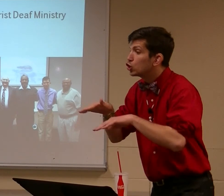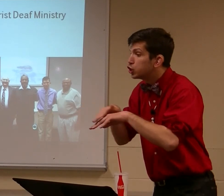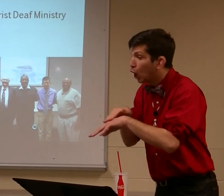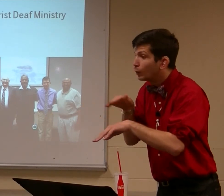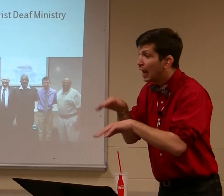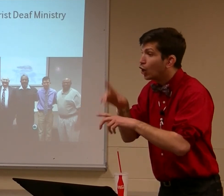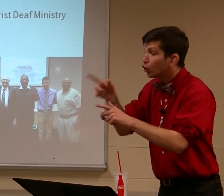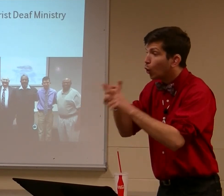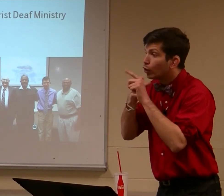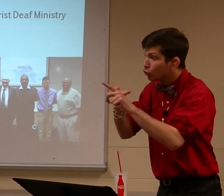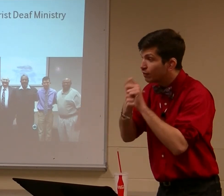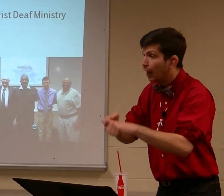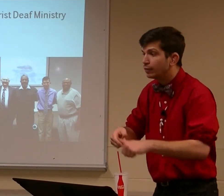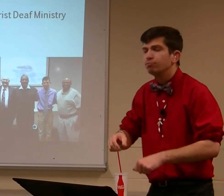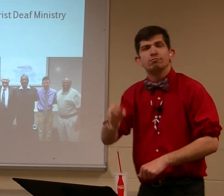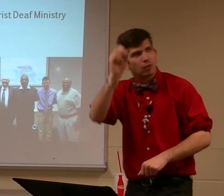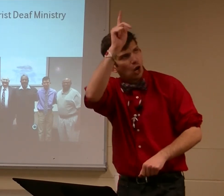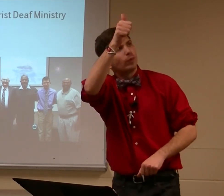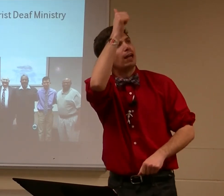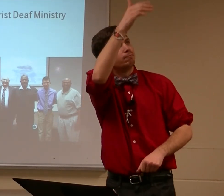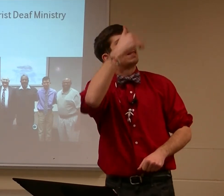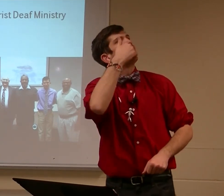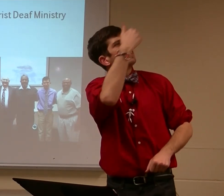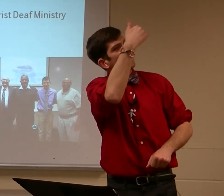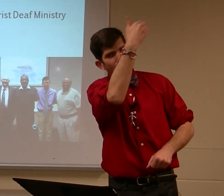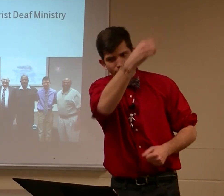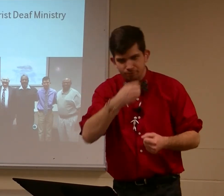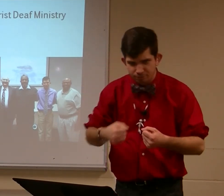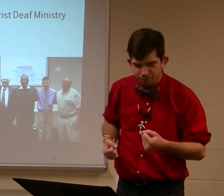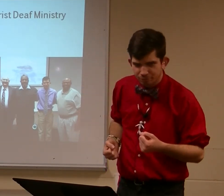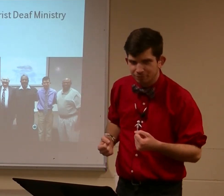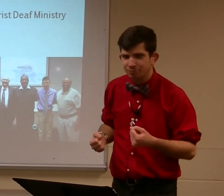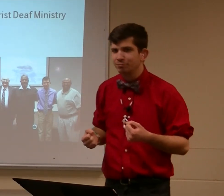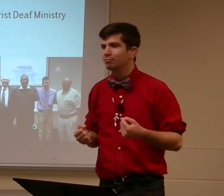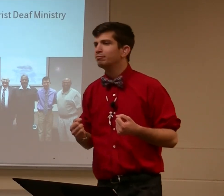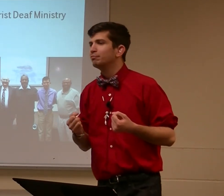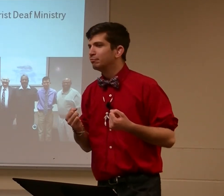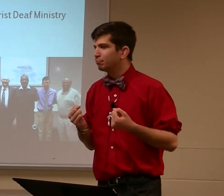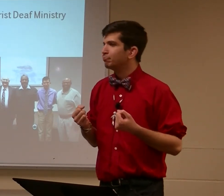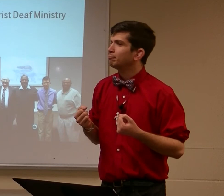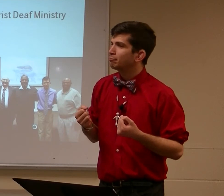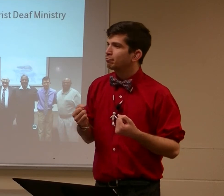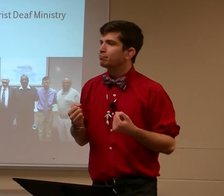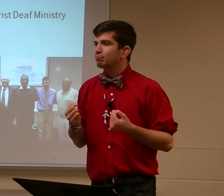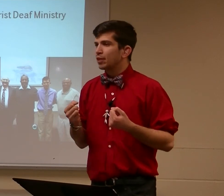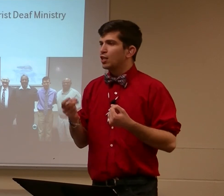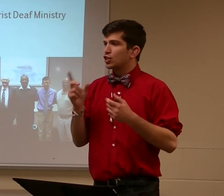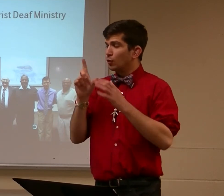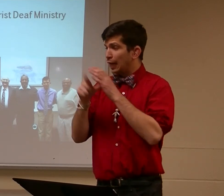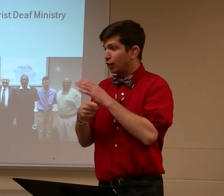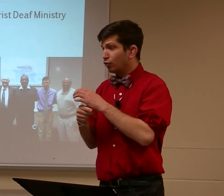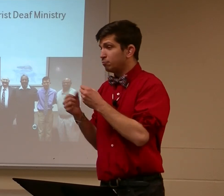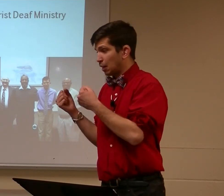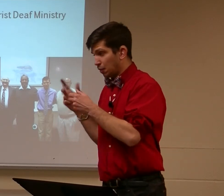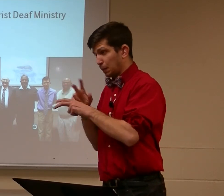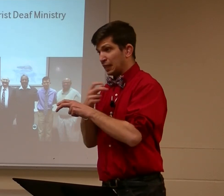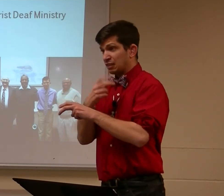slow down, you're going too fast. Okay, thank you. So later, the police